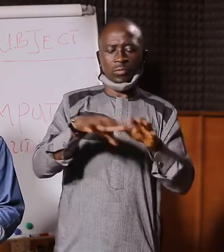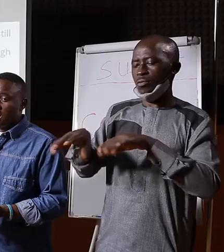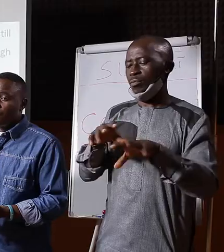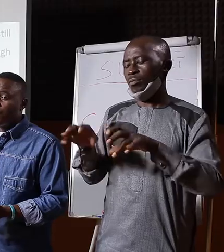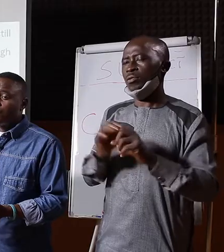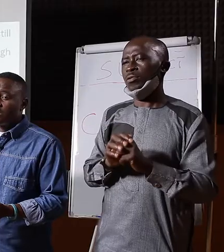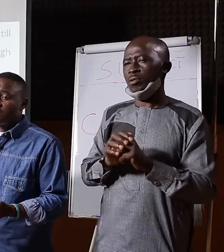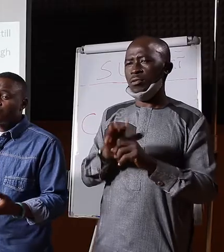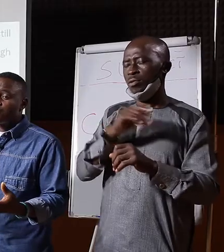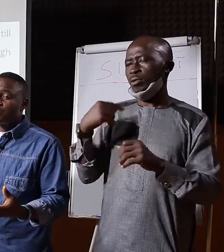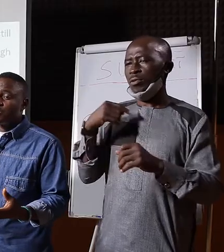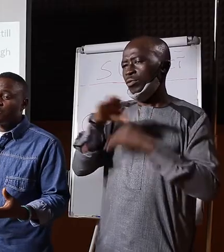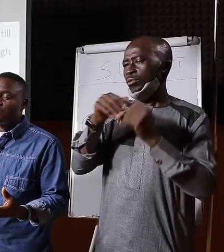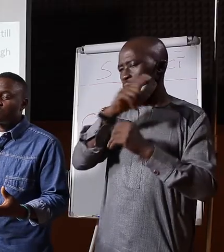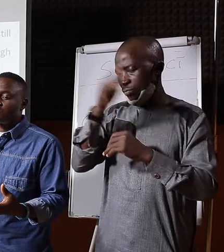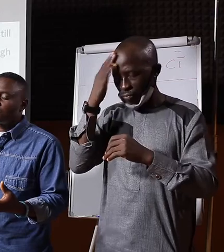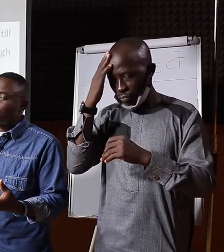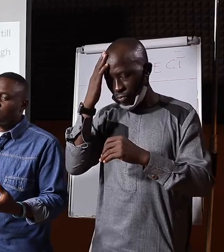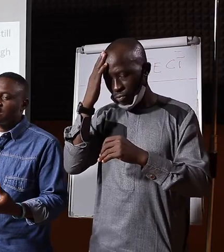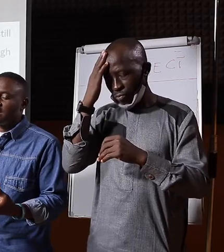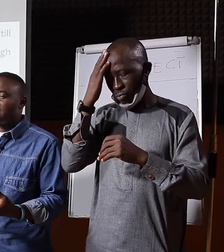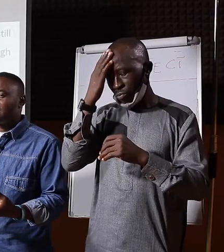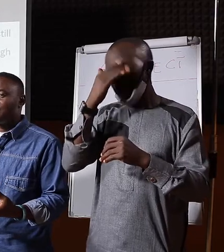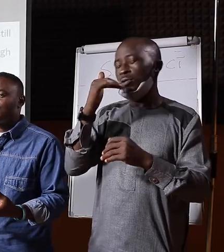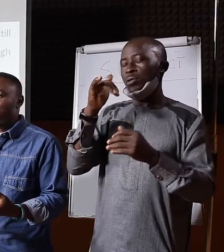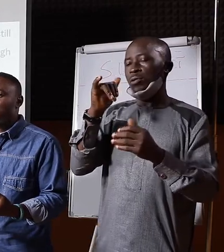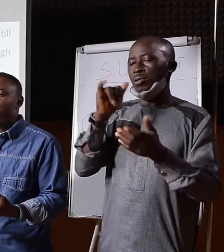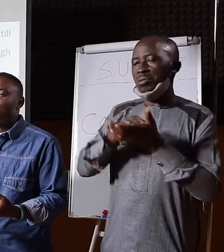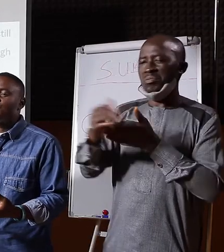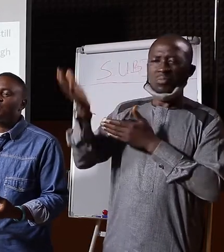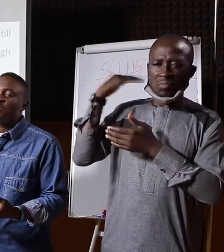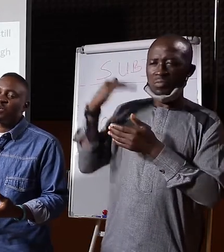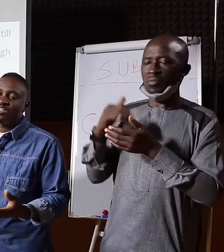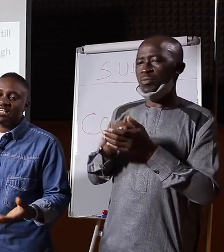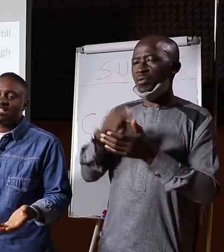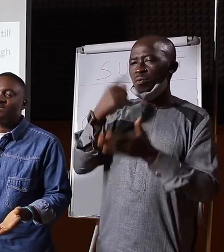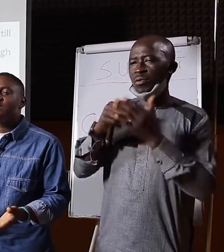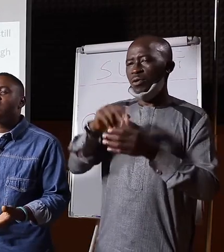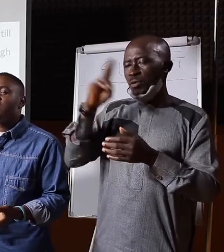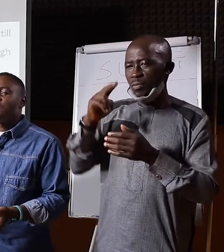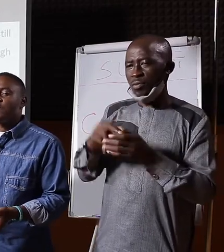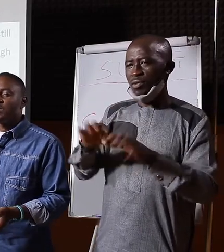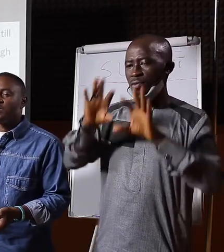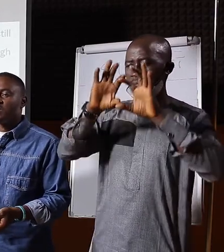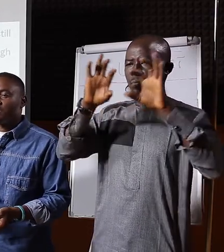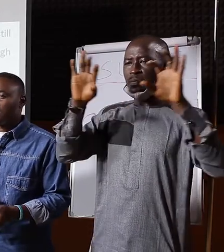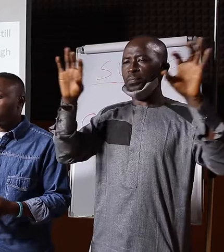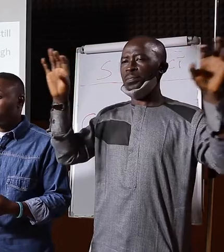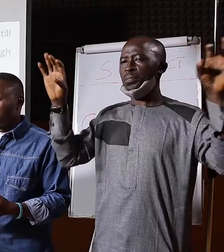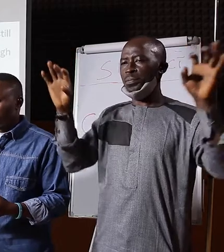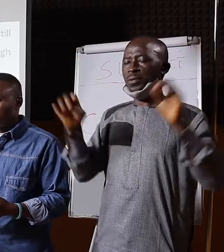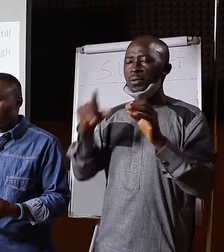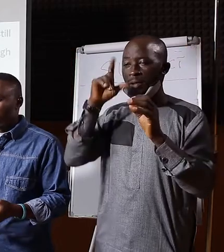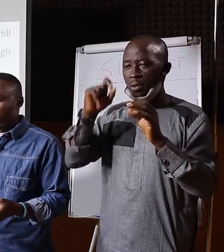computer. And we all know that most of, not like the days of old where we use what we call negatives. For us people that could